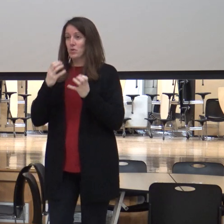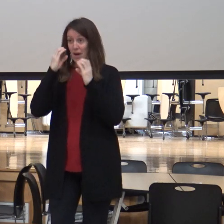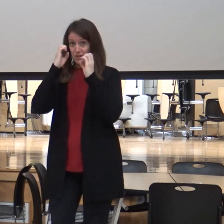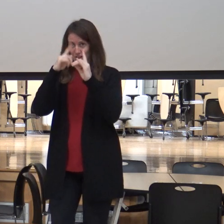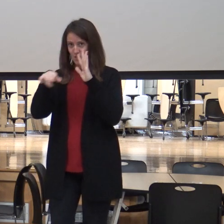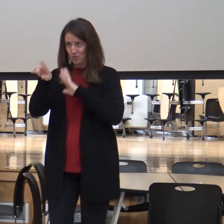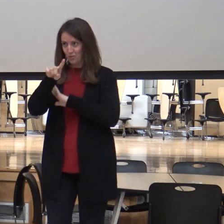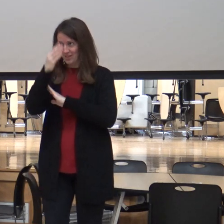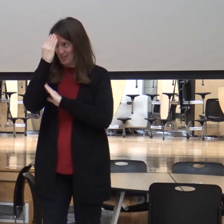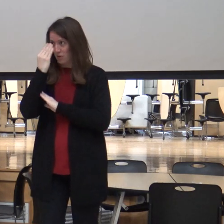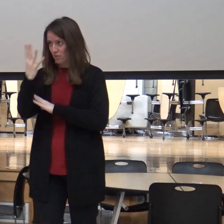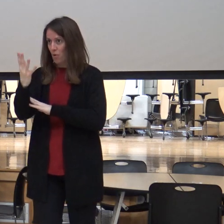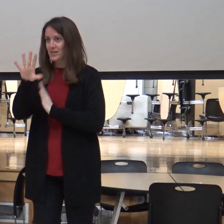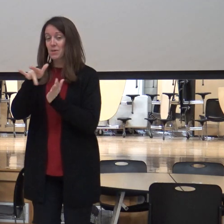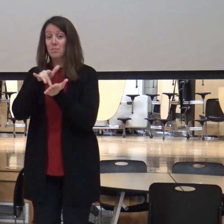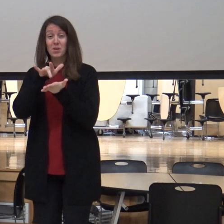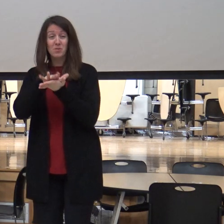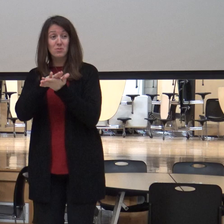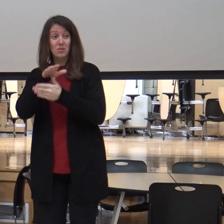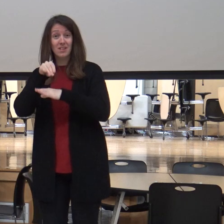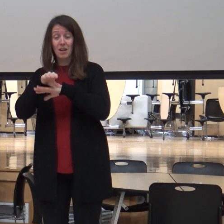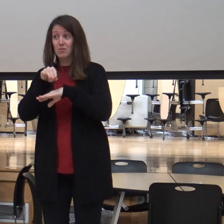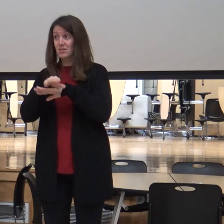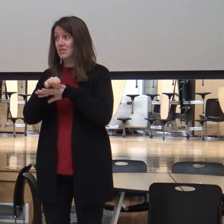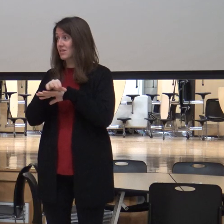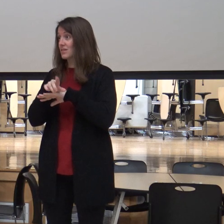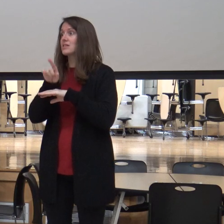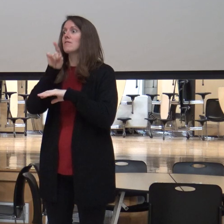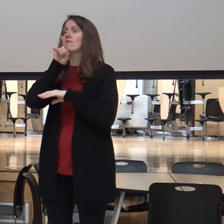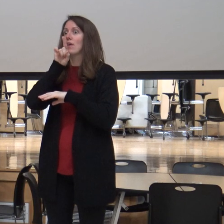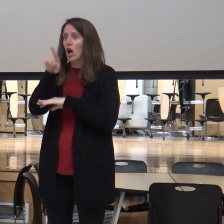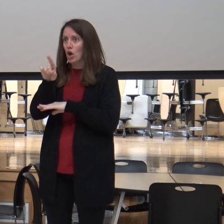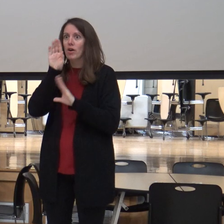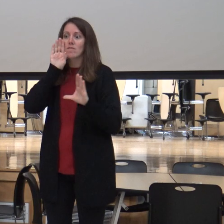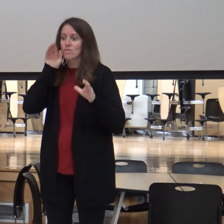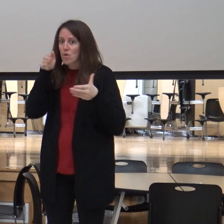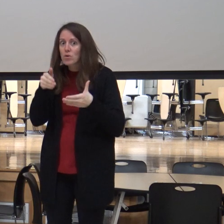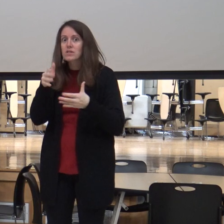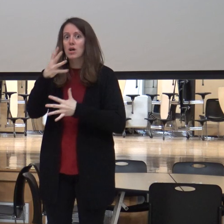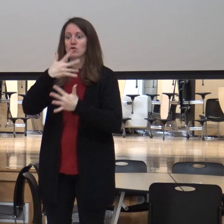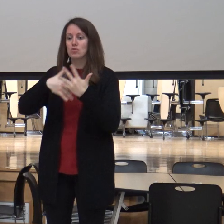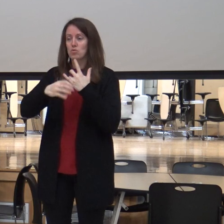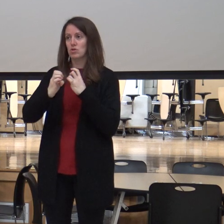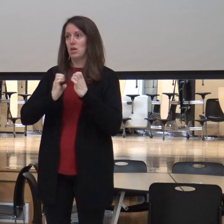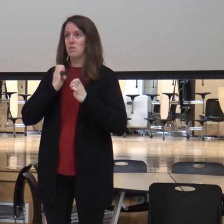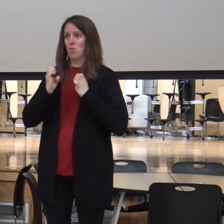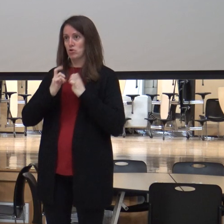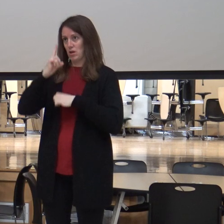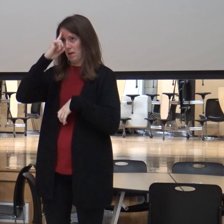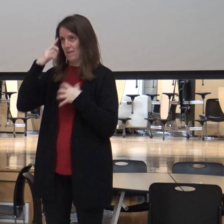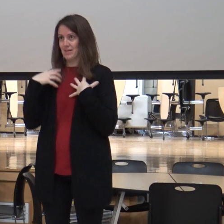school counselors, it's a very heavy focus on social, emotional, mental health. That's what our role is.